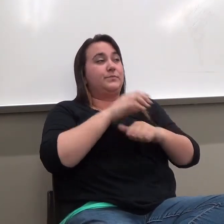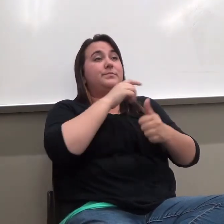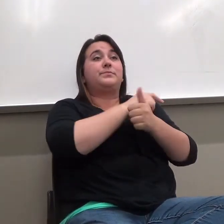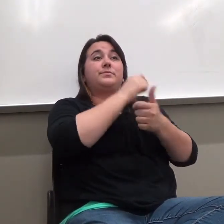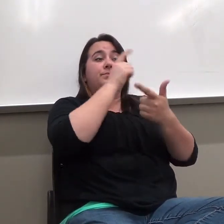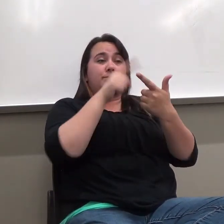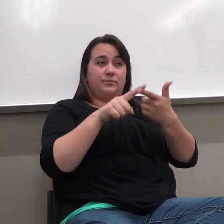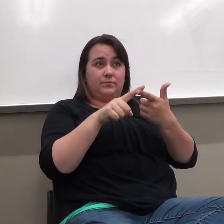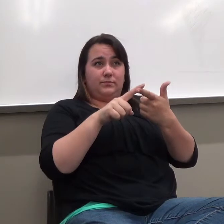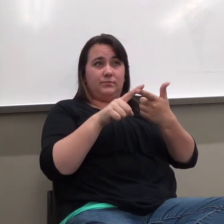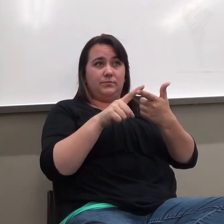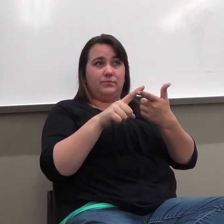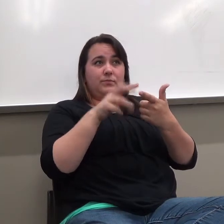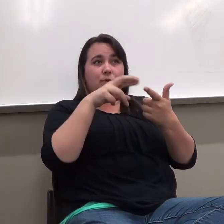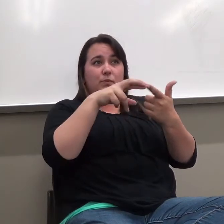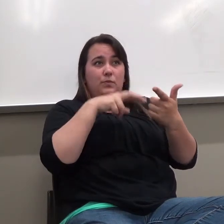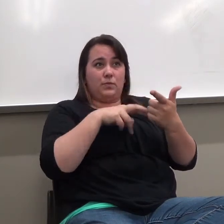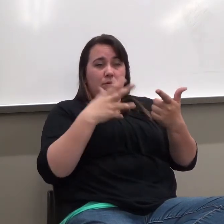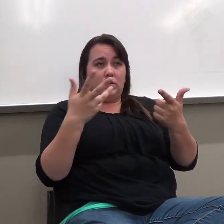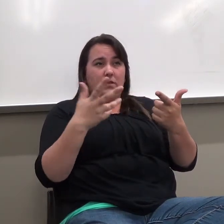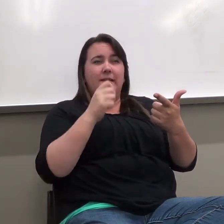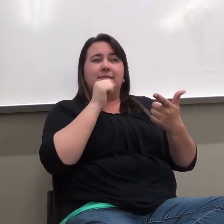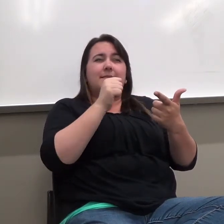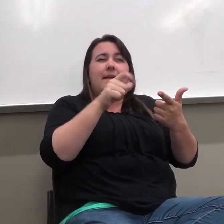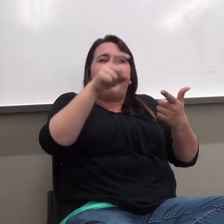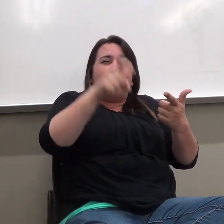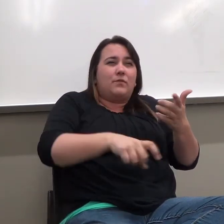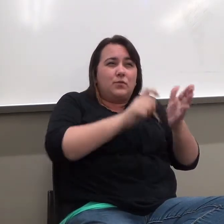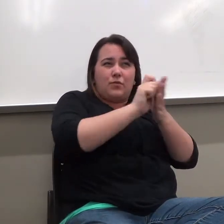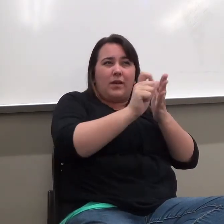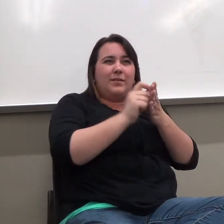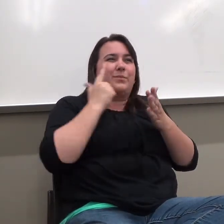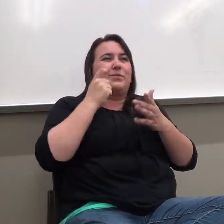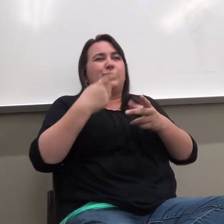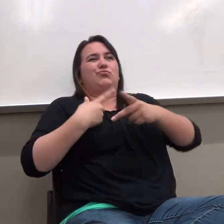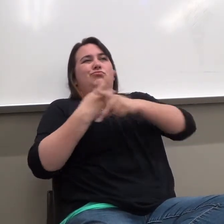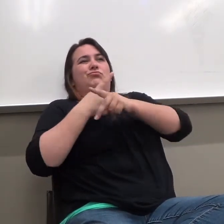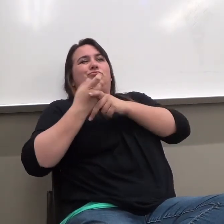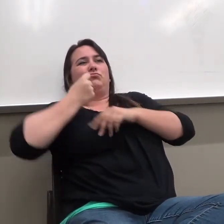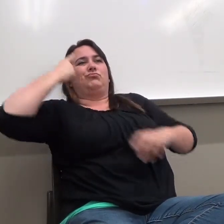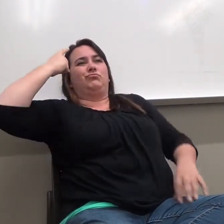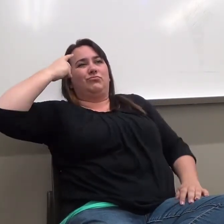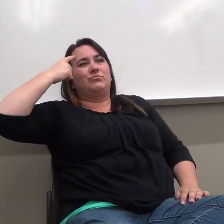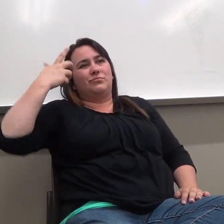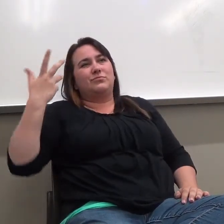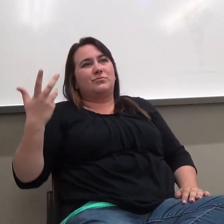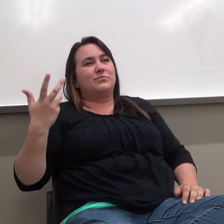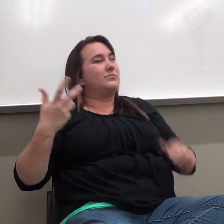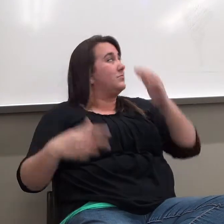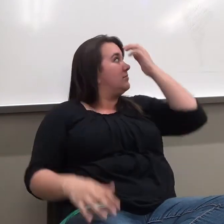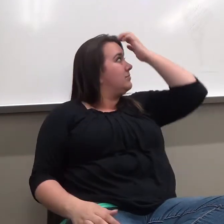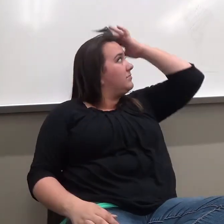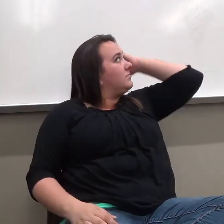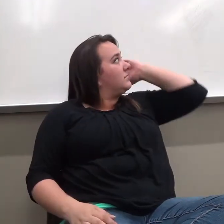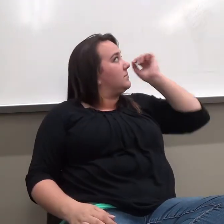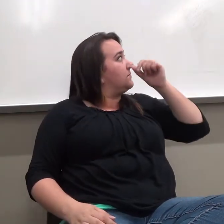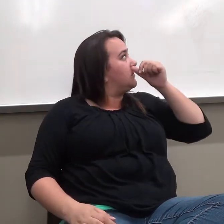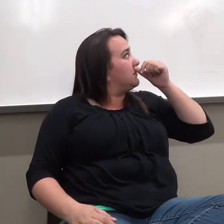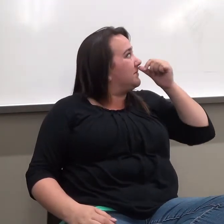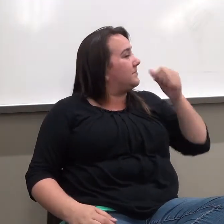second one, again, I didn't really need to write it up here like this, but we'll write it up here for the